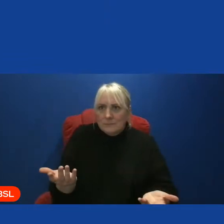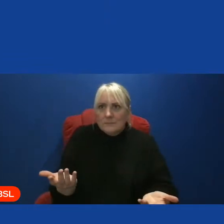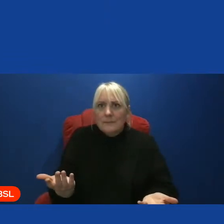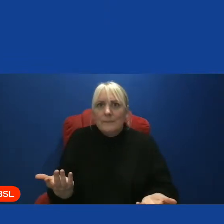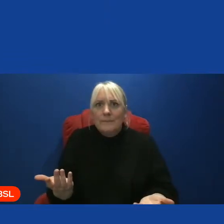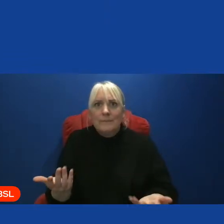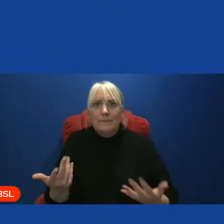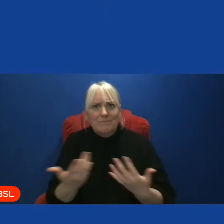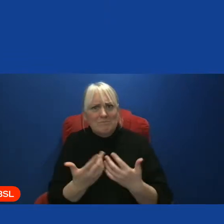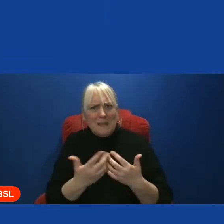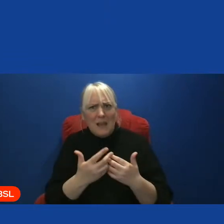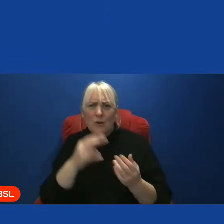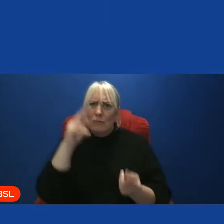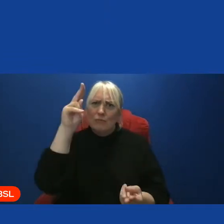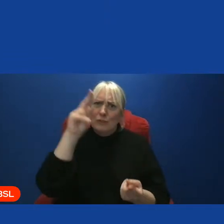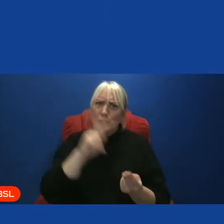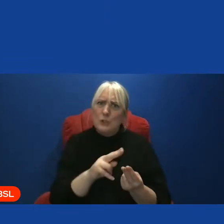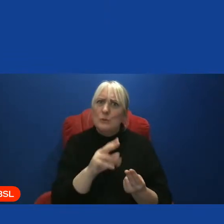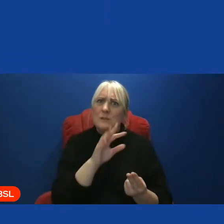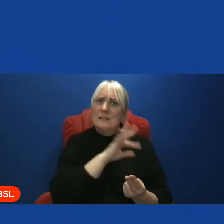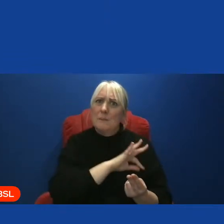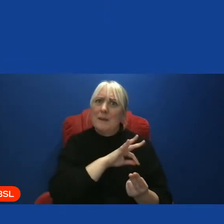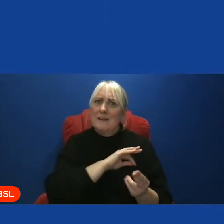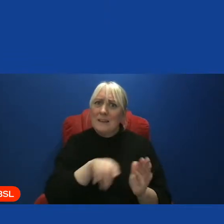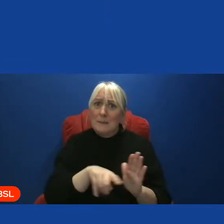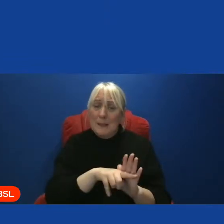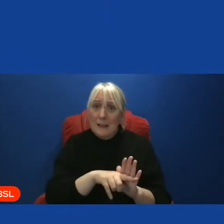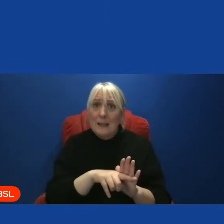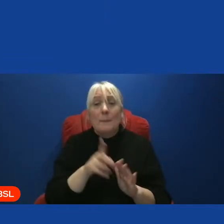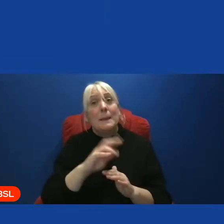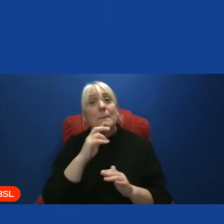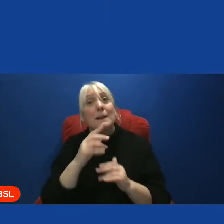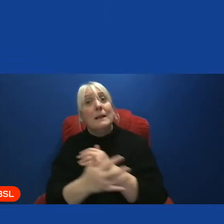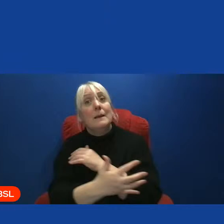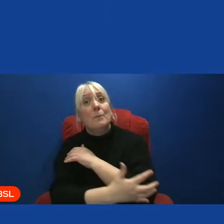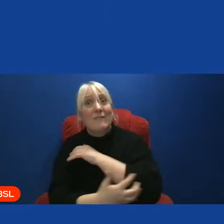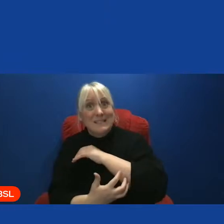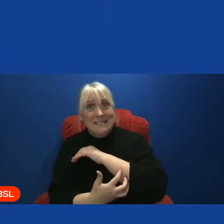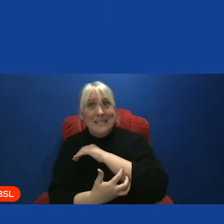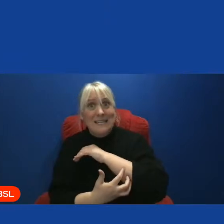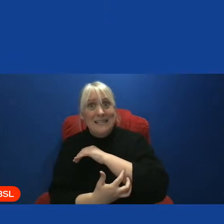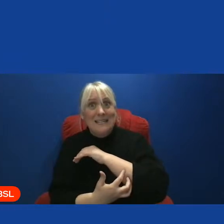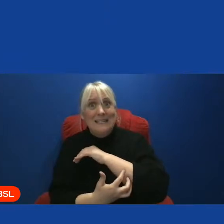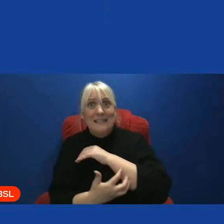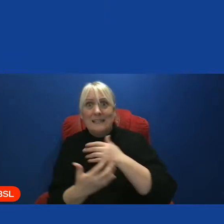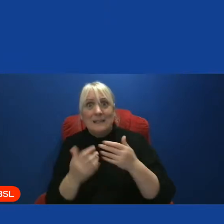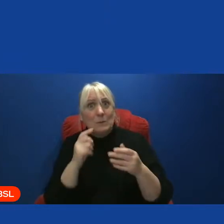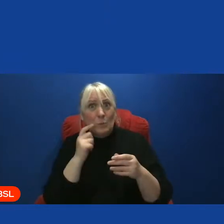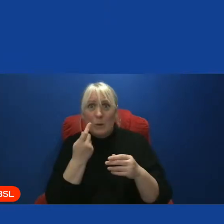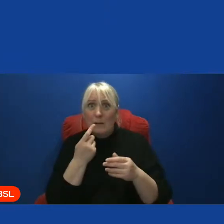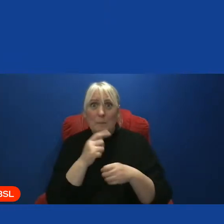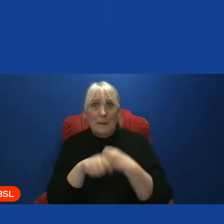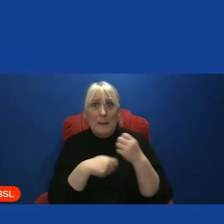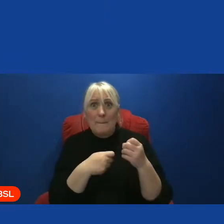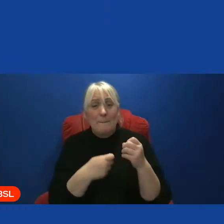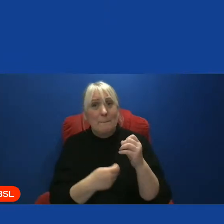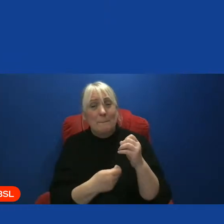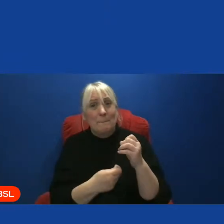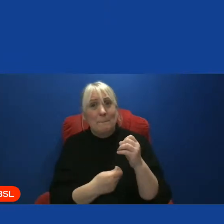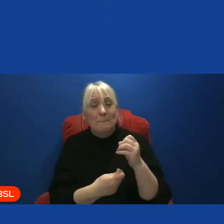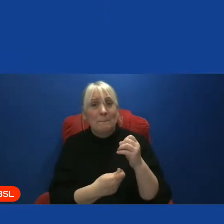the benefit bill without putting people who are in poverty actually out of their homes, because they will not be able